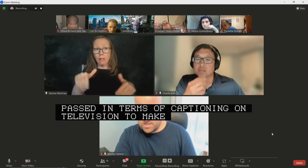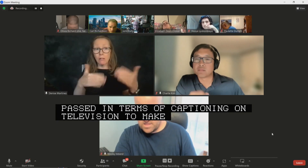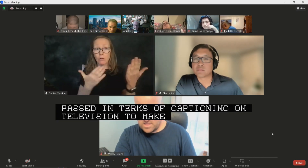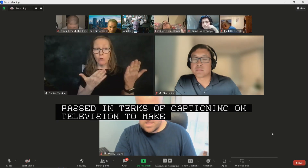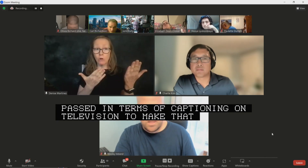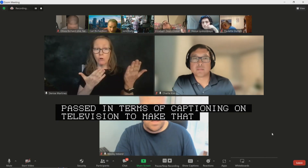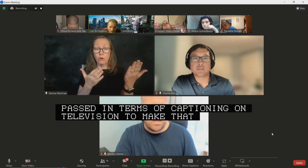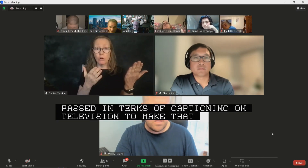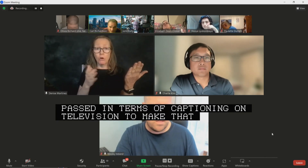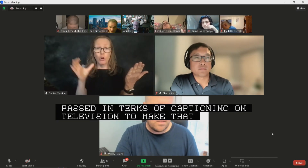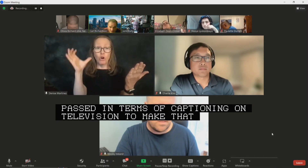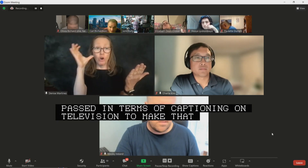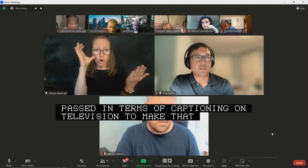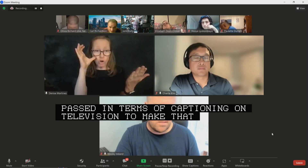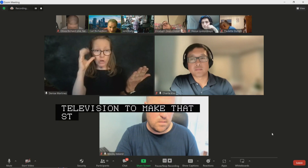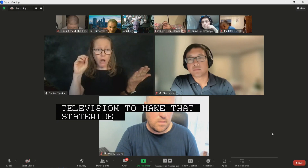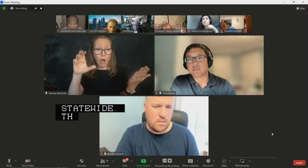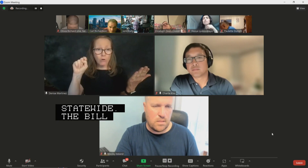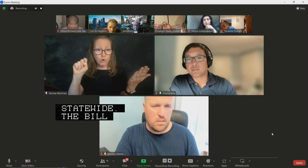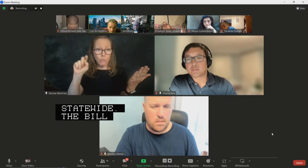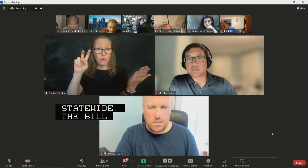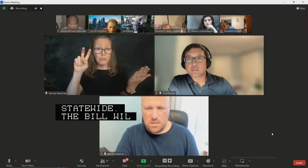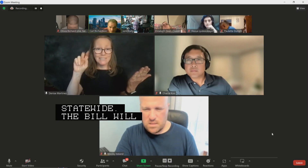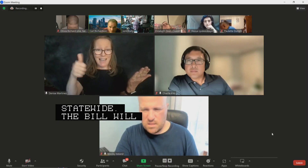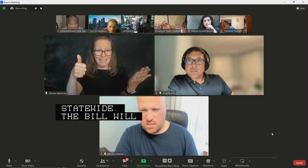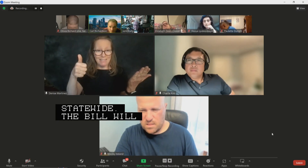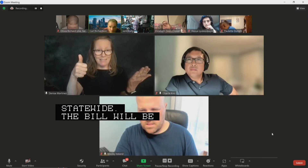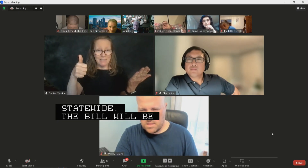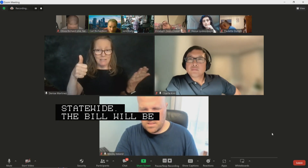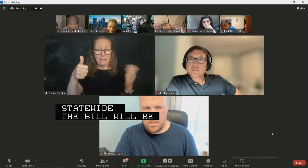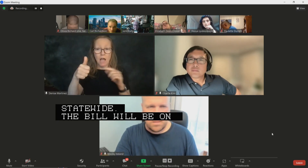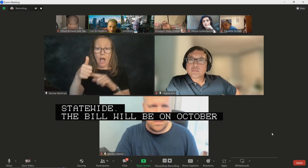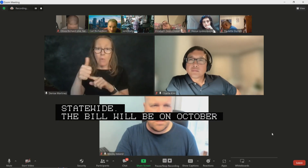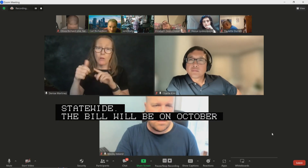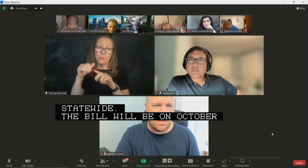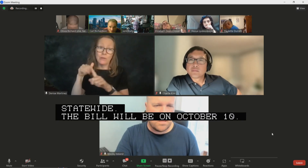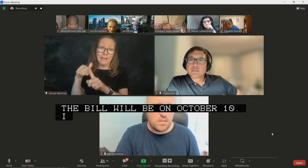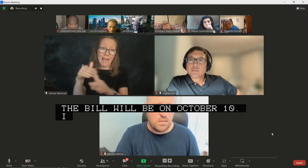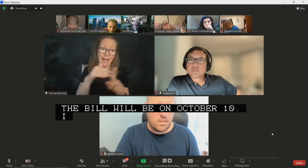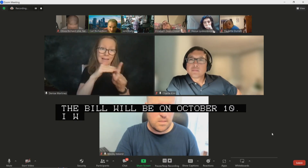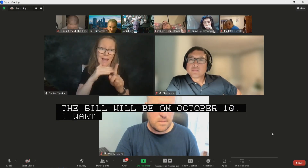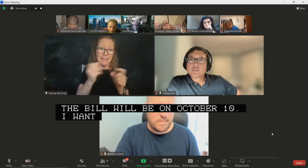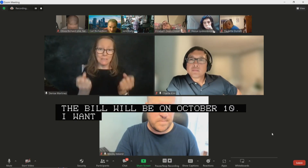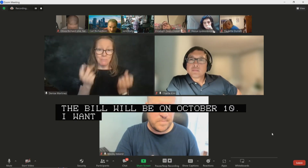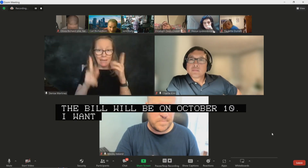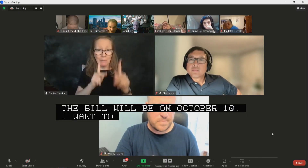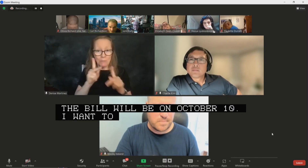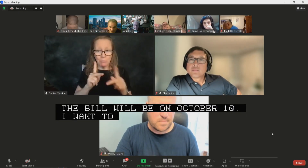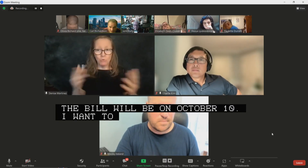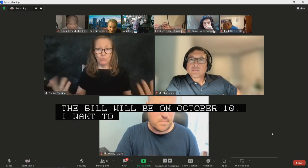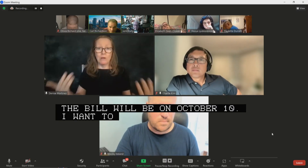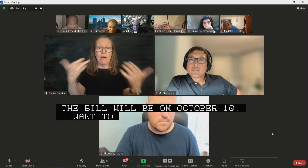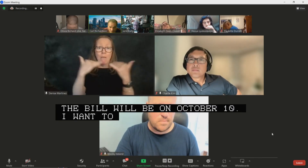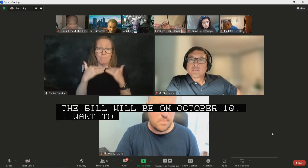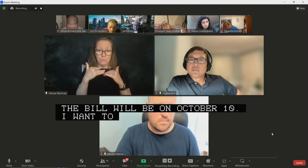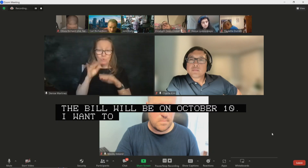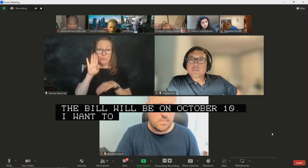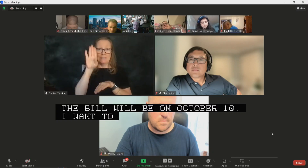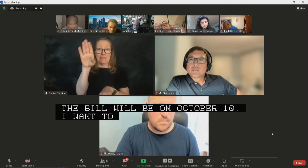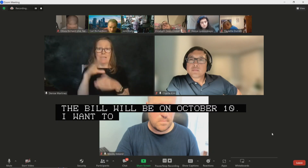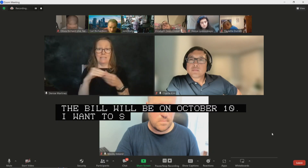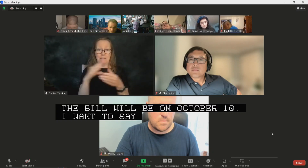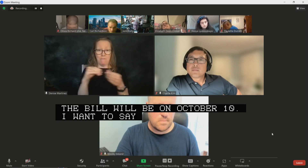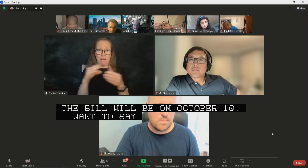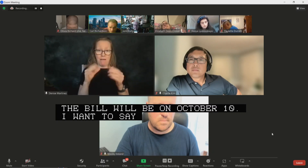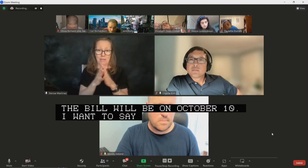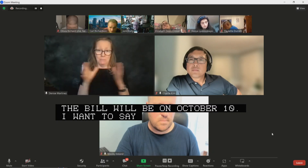I want to, A, get as many members to come and testify as we can, and perhaps